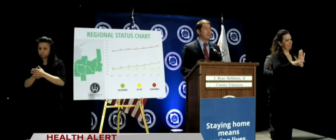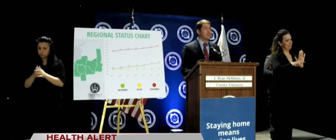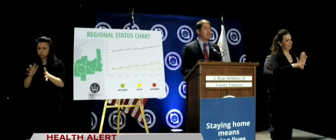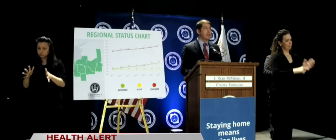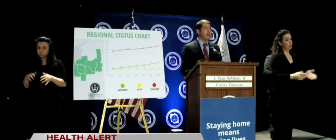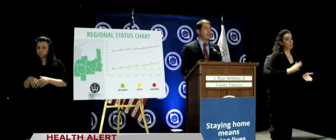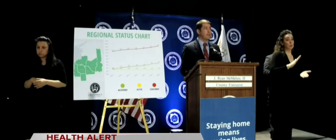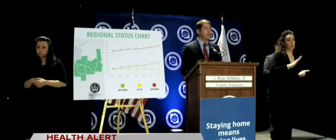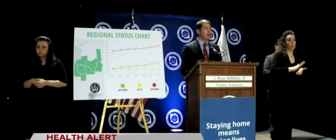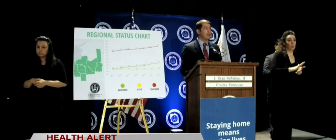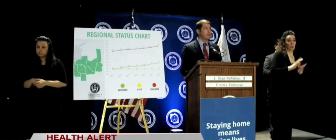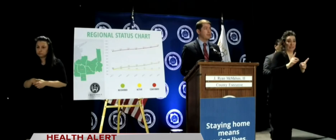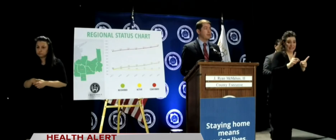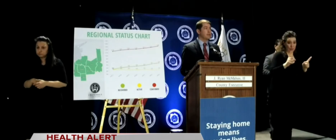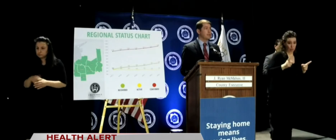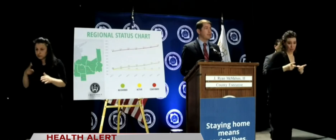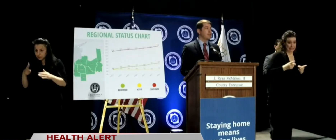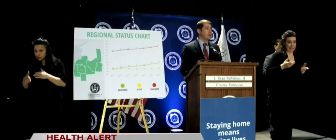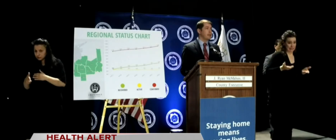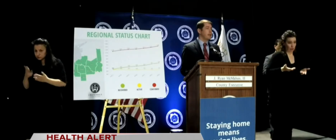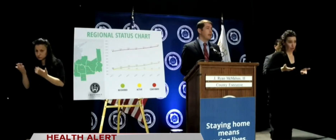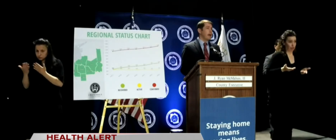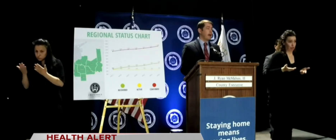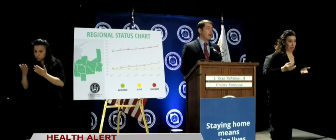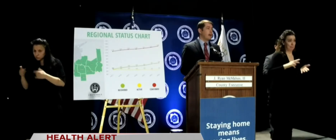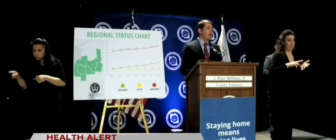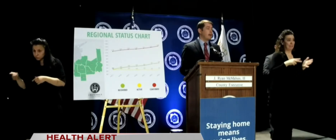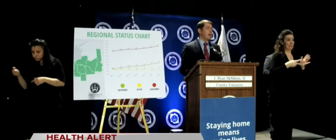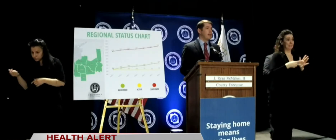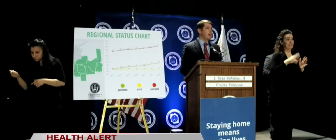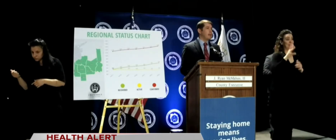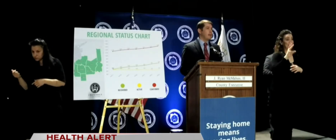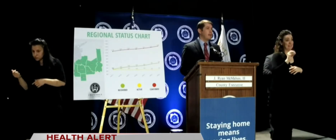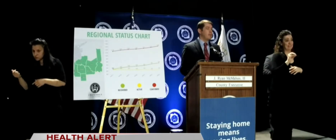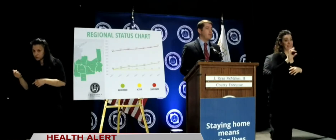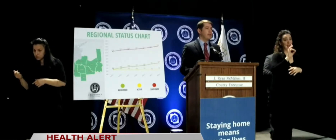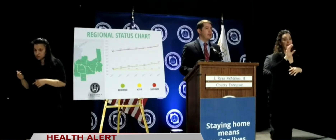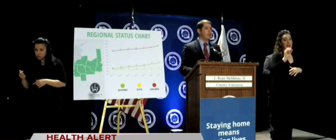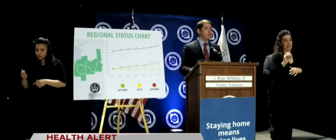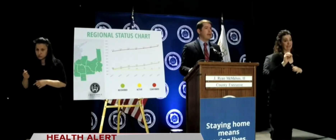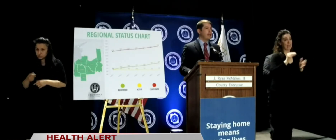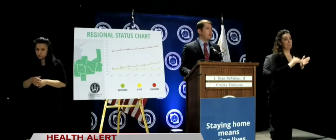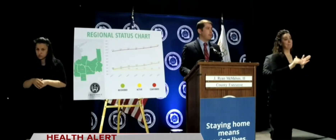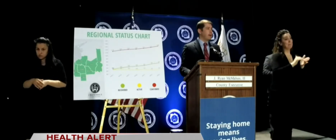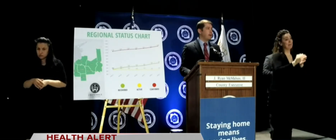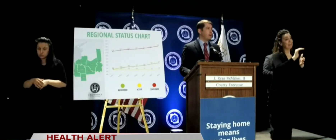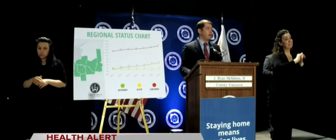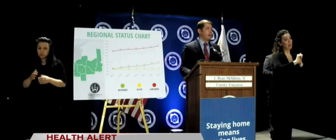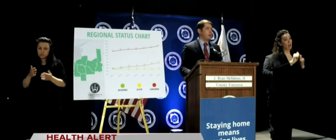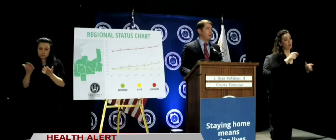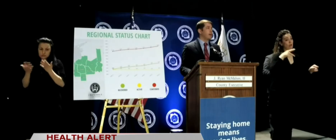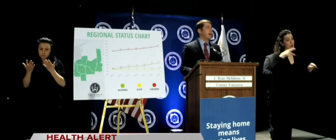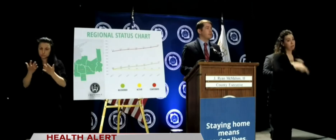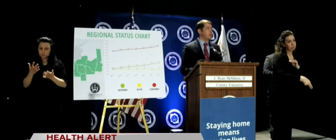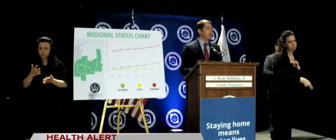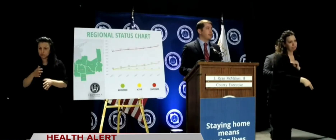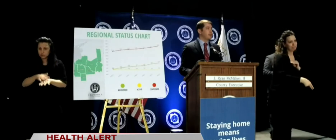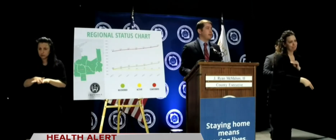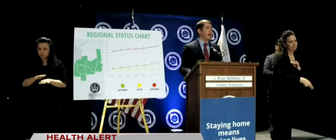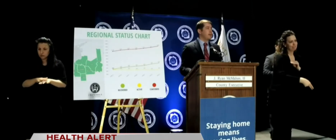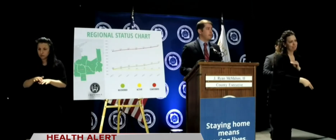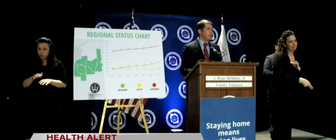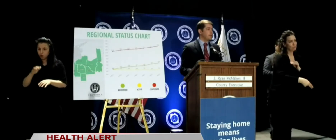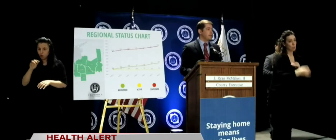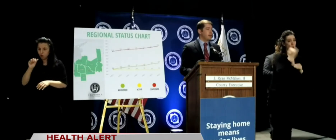anywhere from $60 to $80 million, so it is significant. I think that if we end up there, we're going to have to rethink